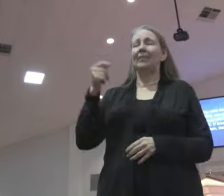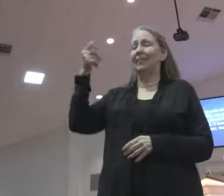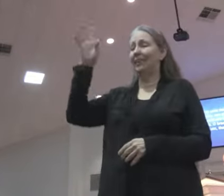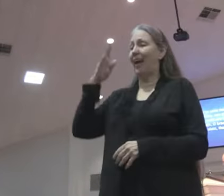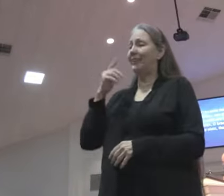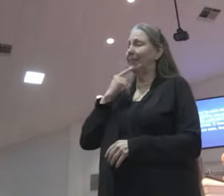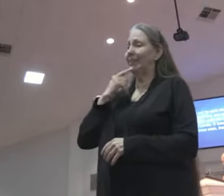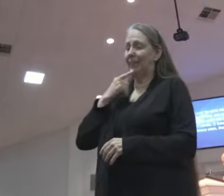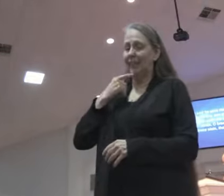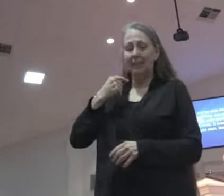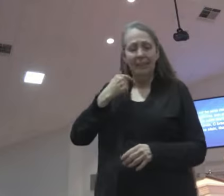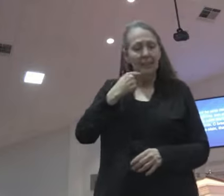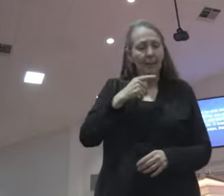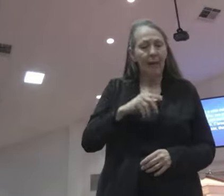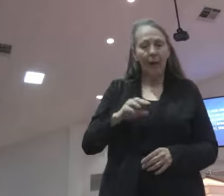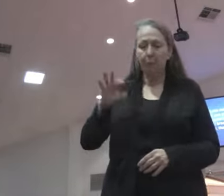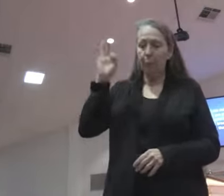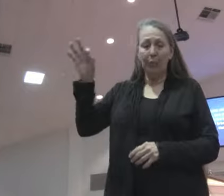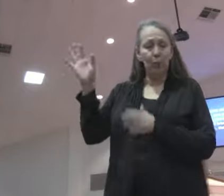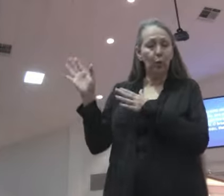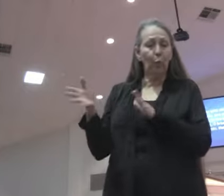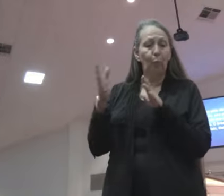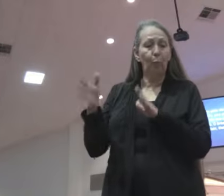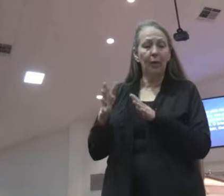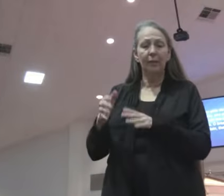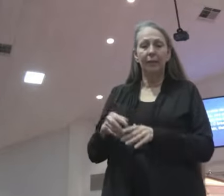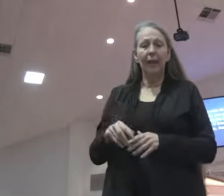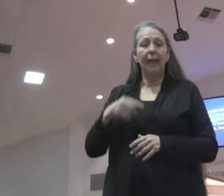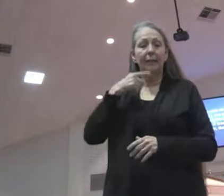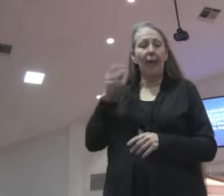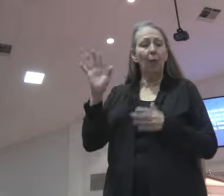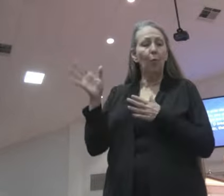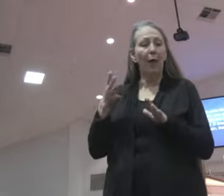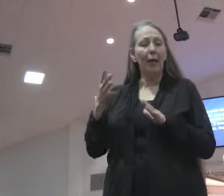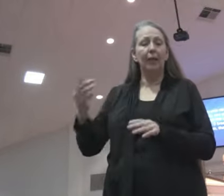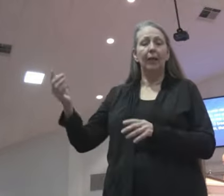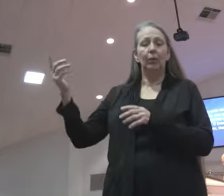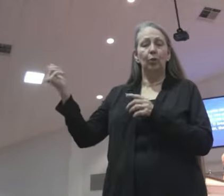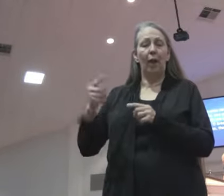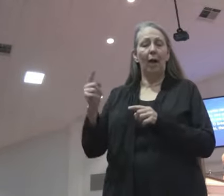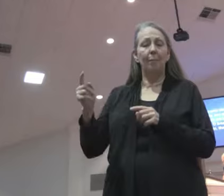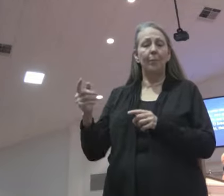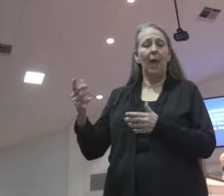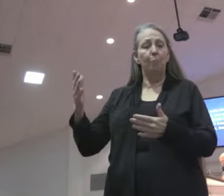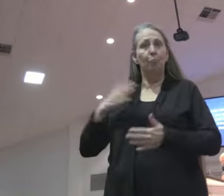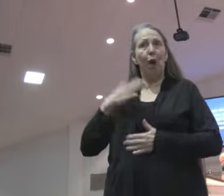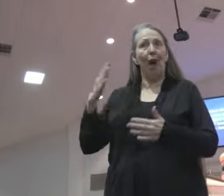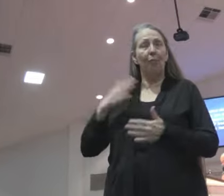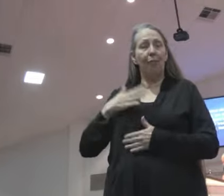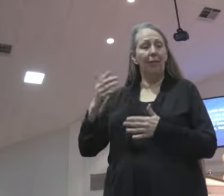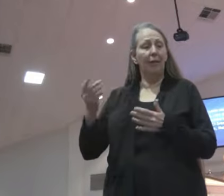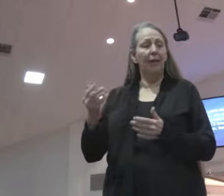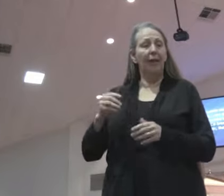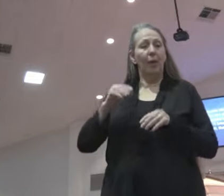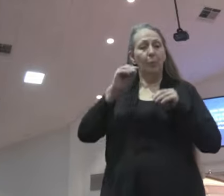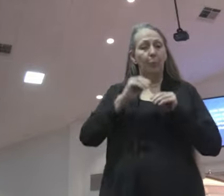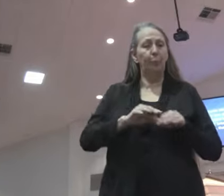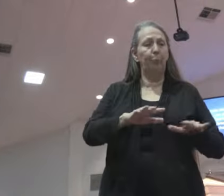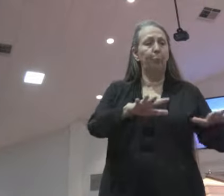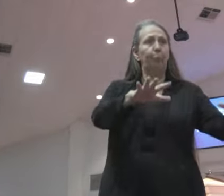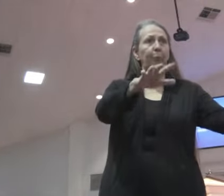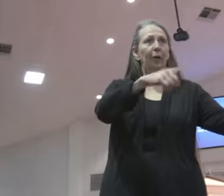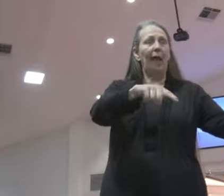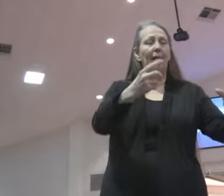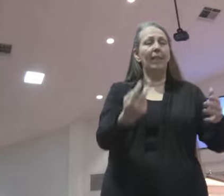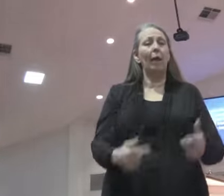thus saith the Lord God, come from the four winds, and O breath, and breathe upon these slain,